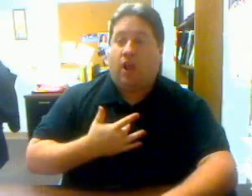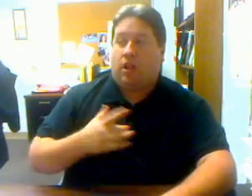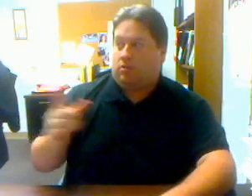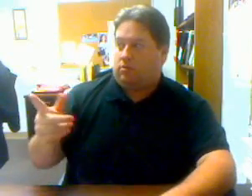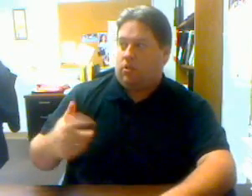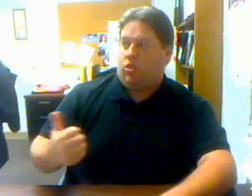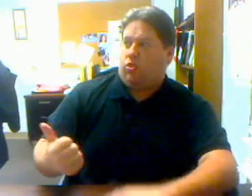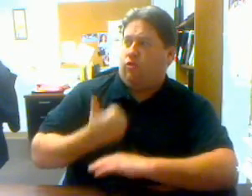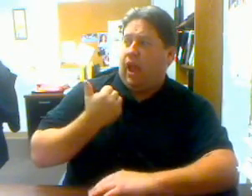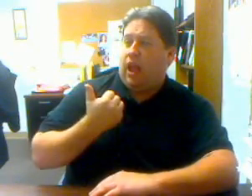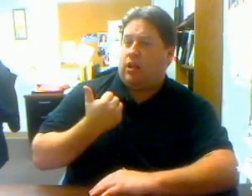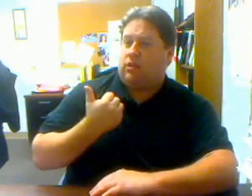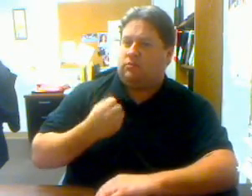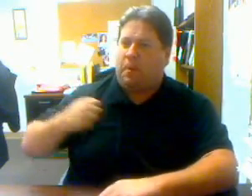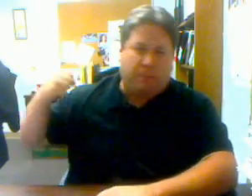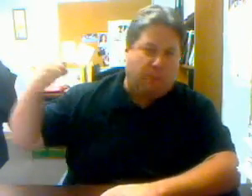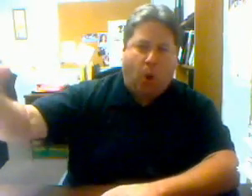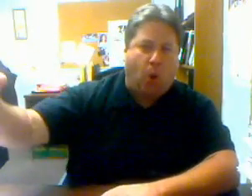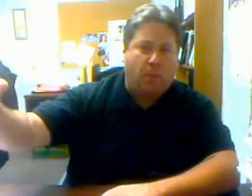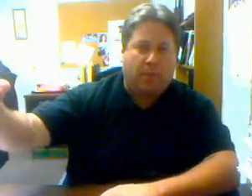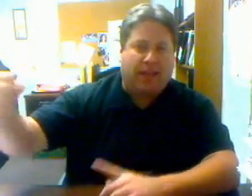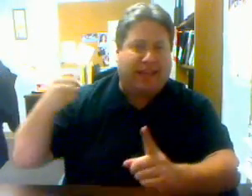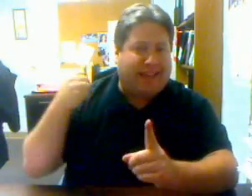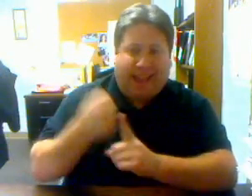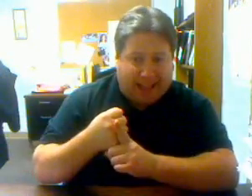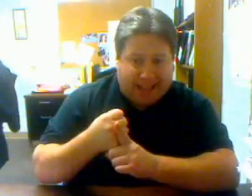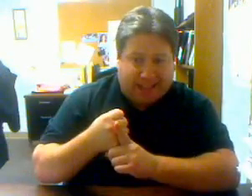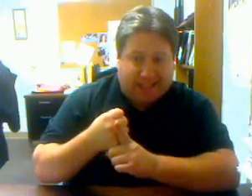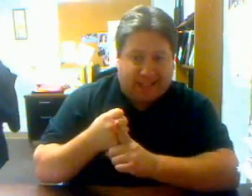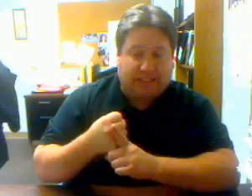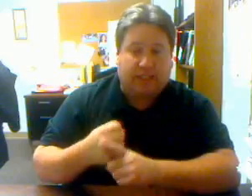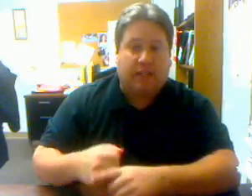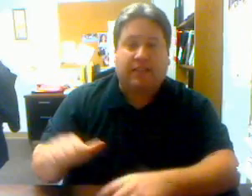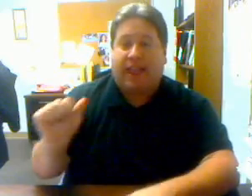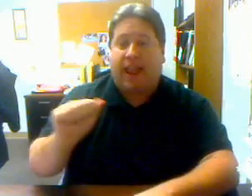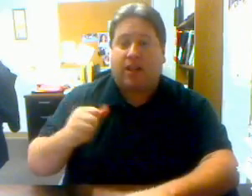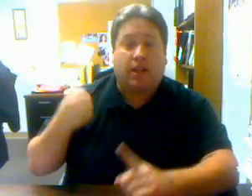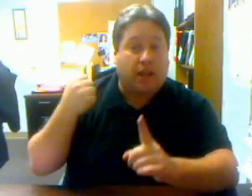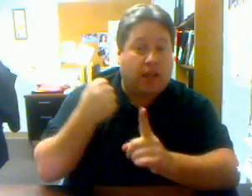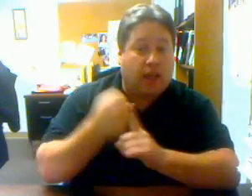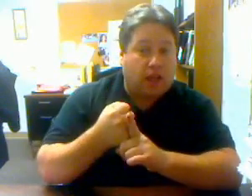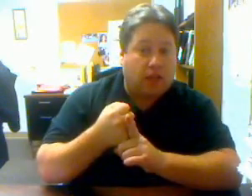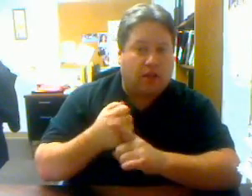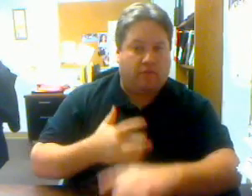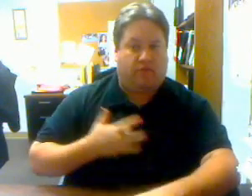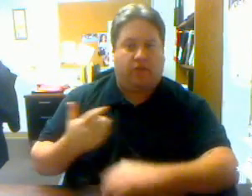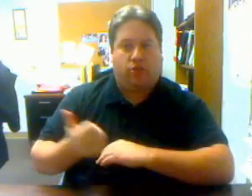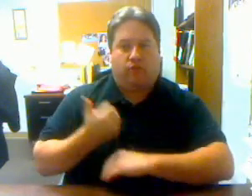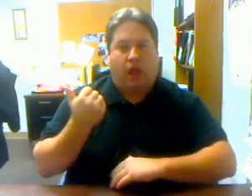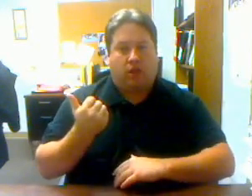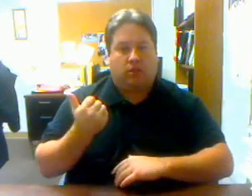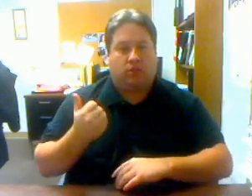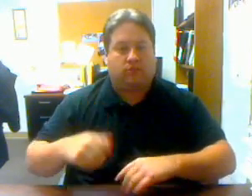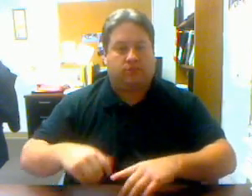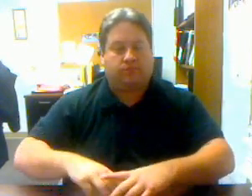plan, program around those situations that are difficult. Like someone who does not like to be in crowds. But we're not going to bring them to the rally at the